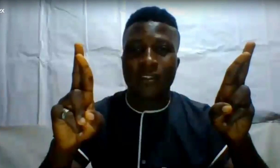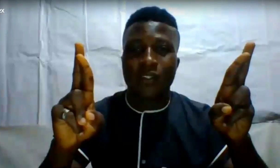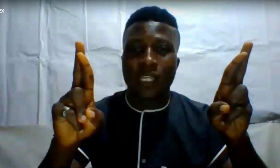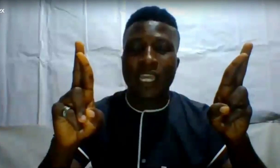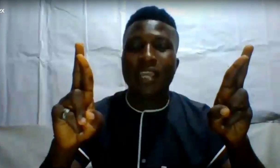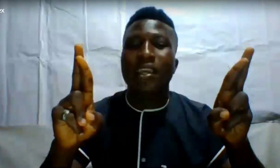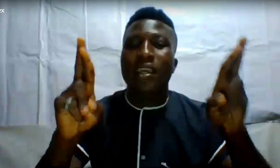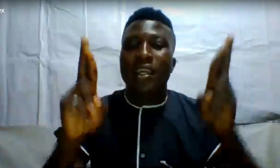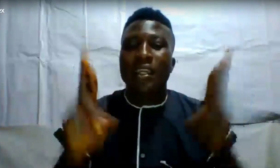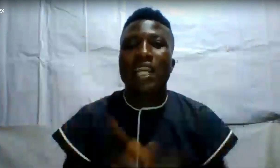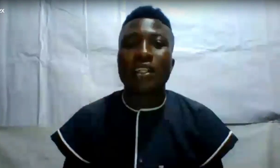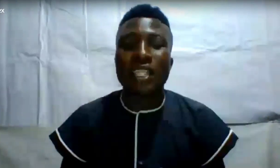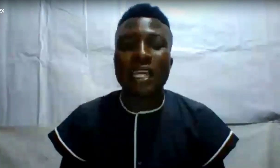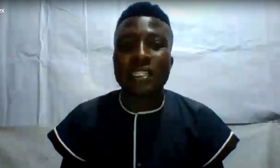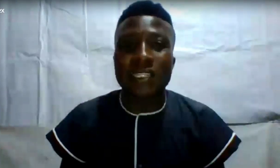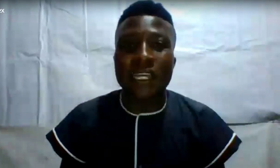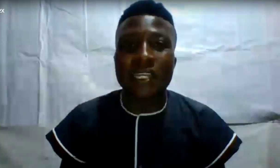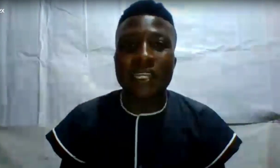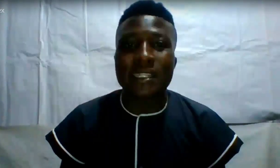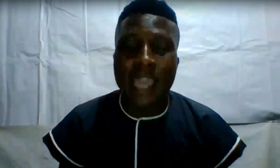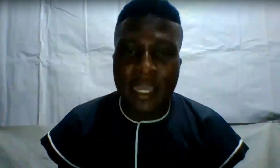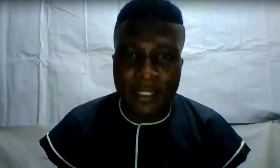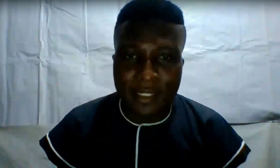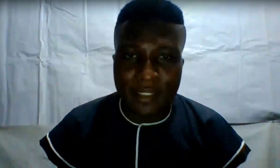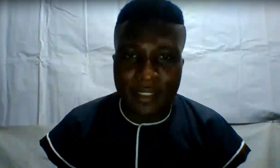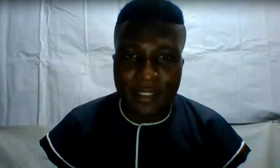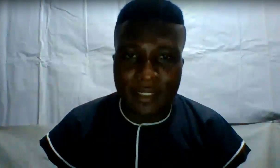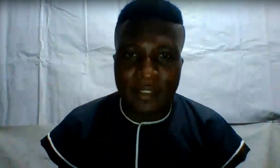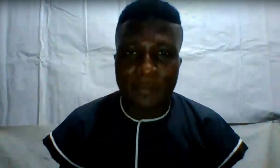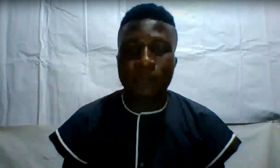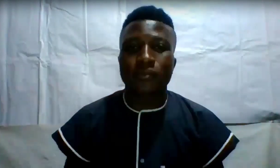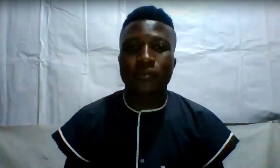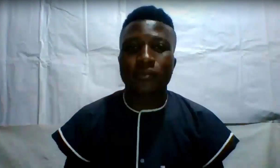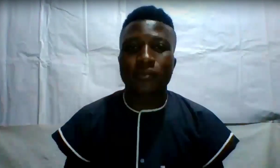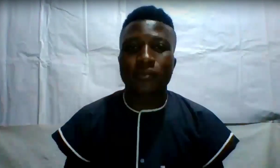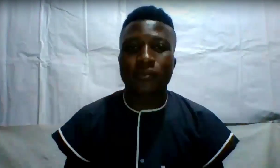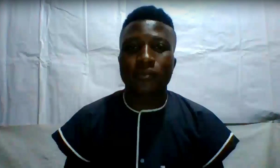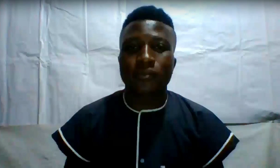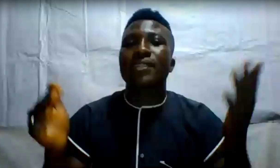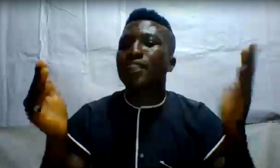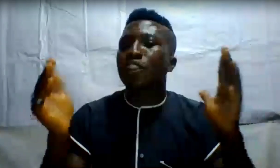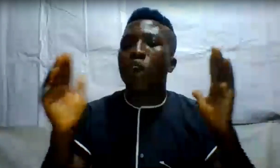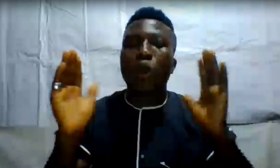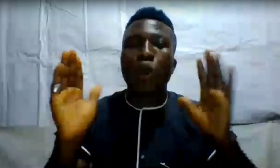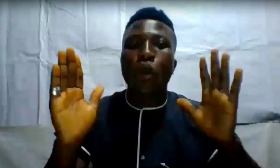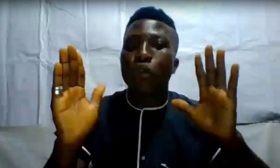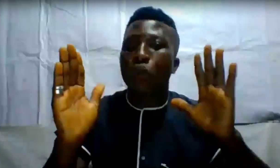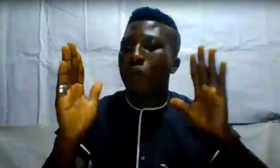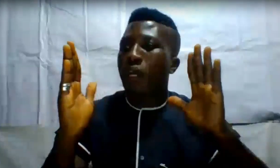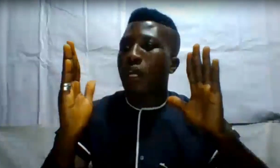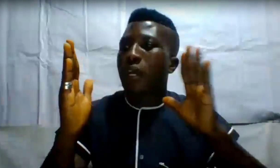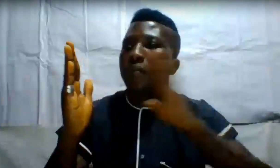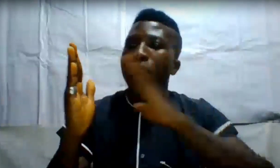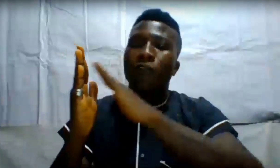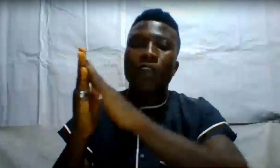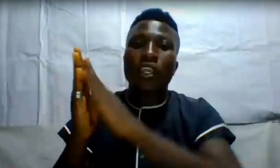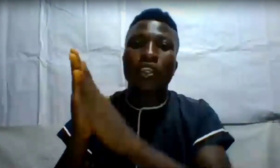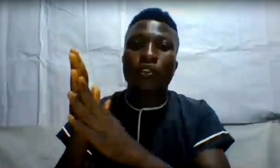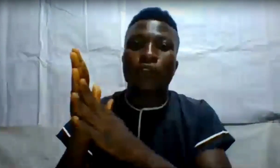Now the next letter is letter S. The letter S is all your fingers, your 4 fingers